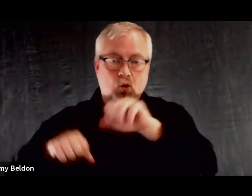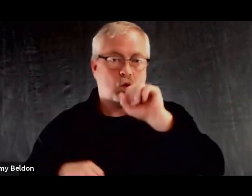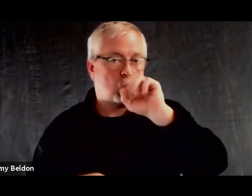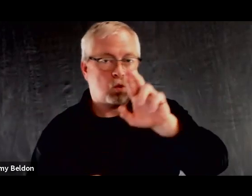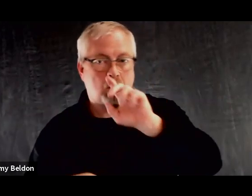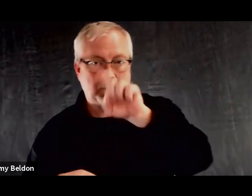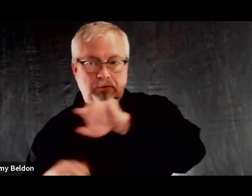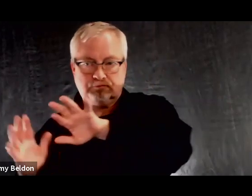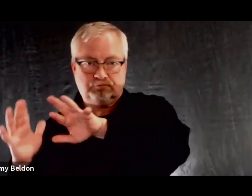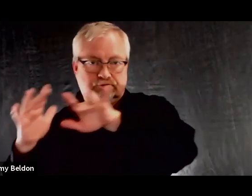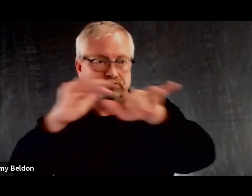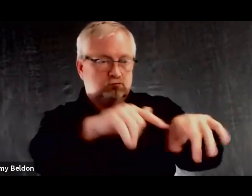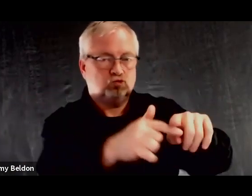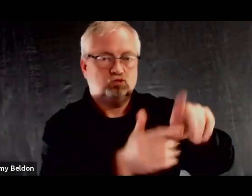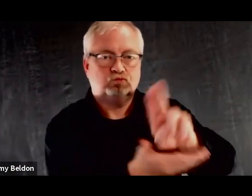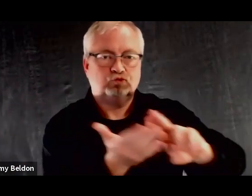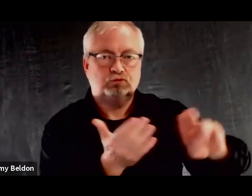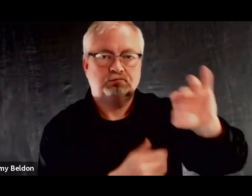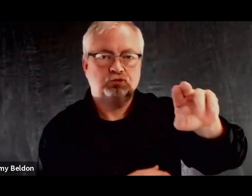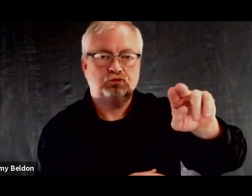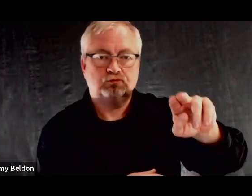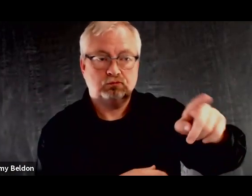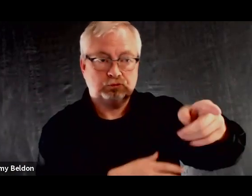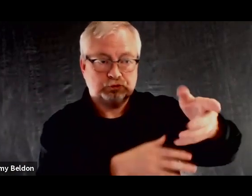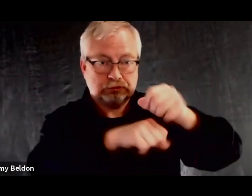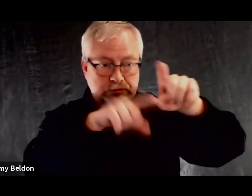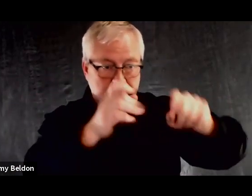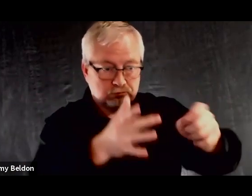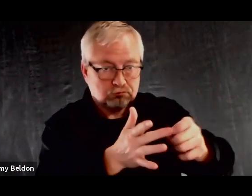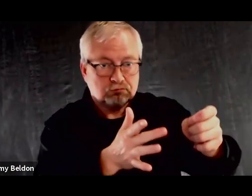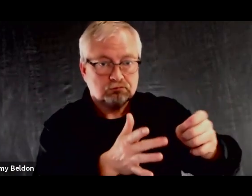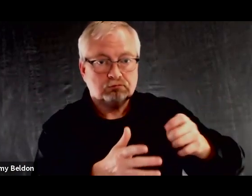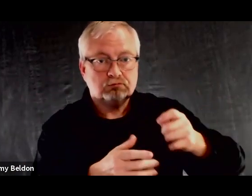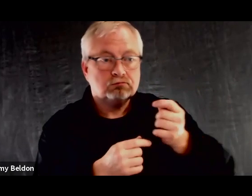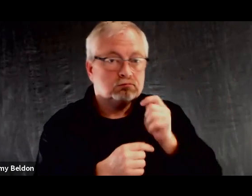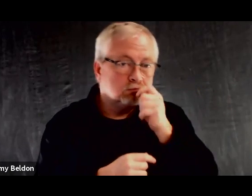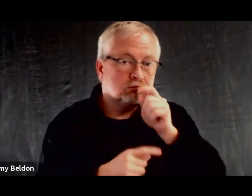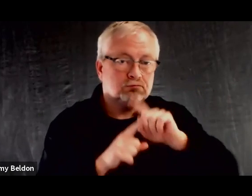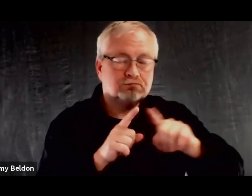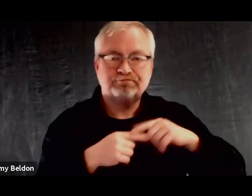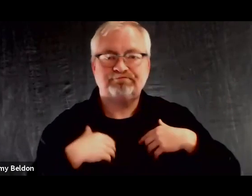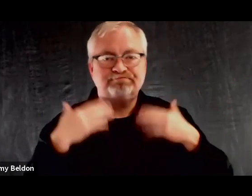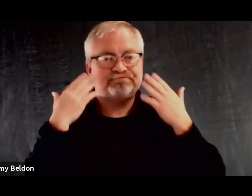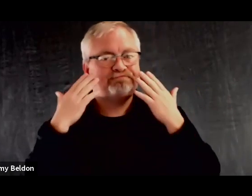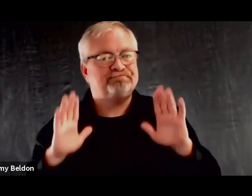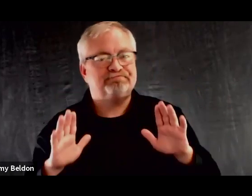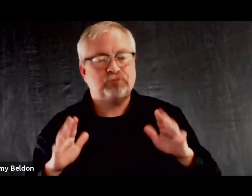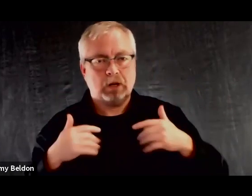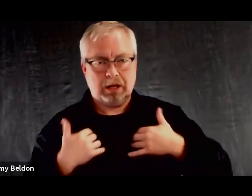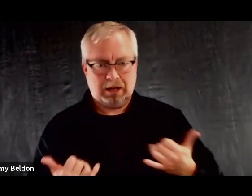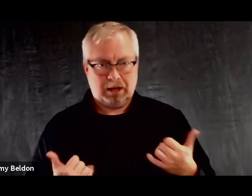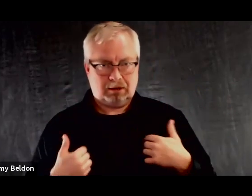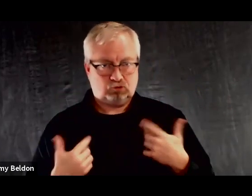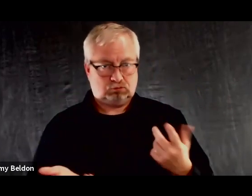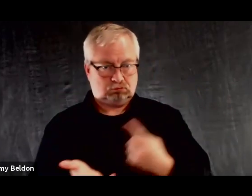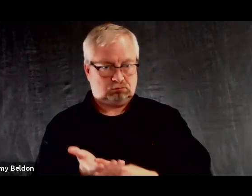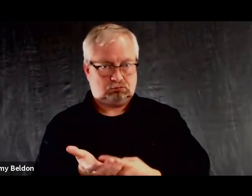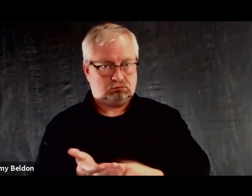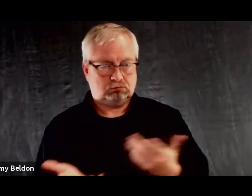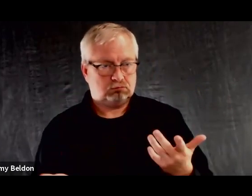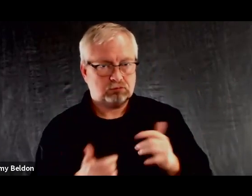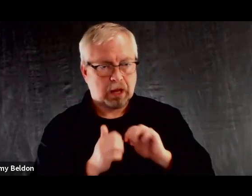somehow. So that, and we've talked before about the fact that the supply chain issues, come into this